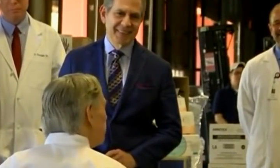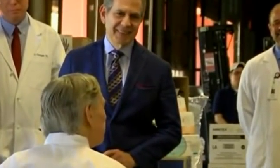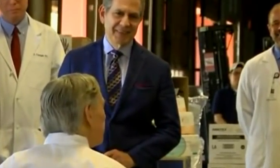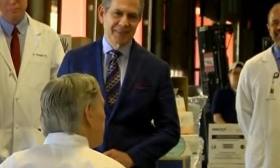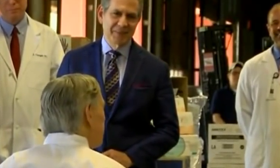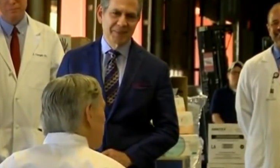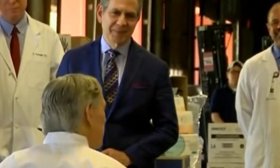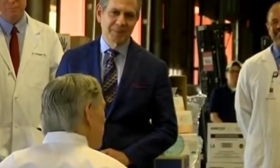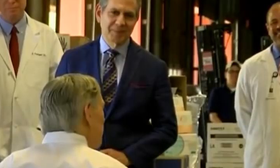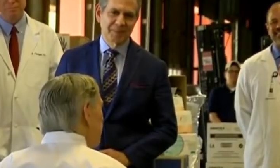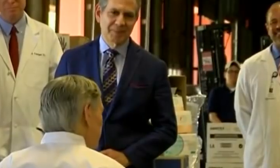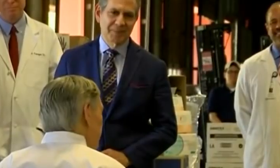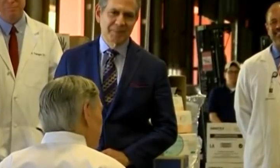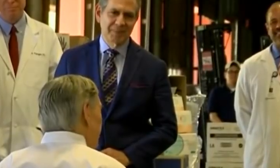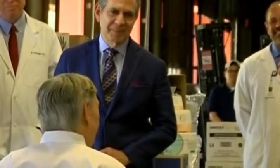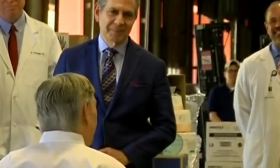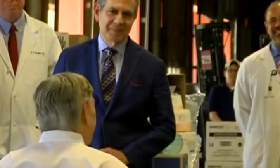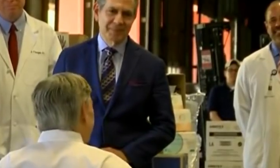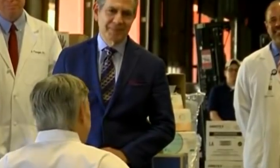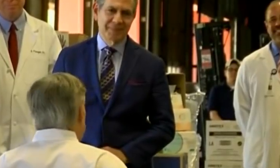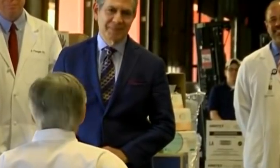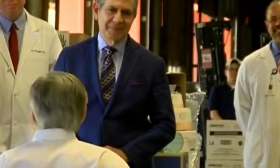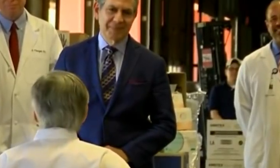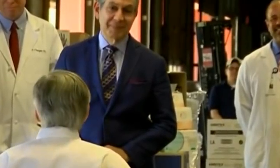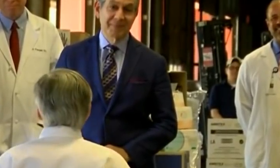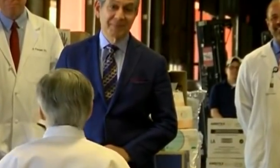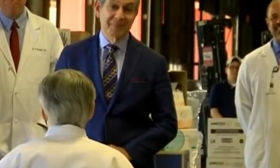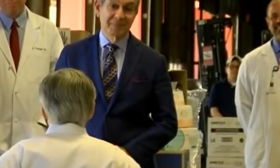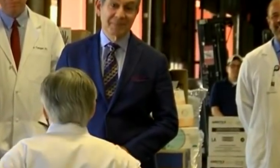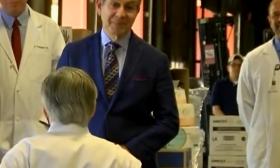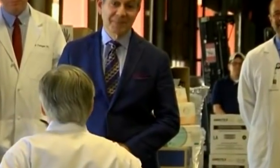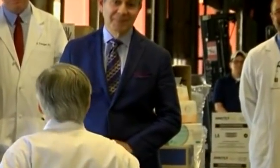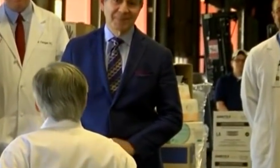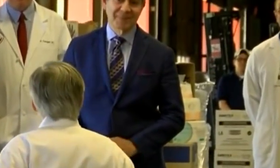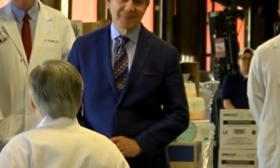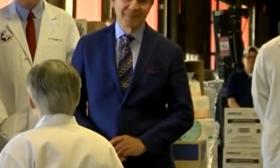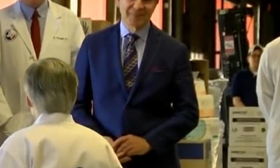this. Keep it coming. Yes. All right. Together, we'll make our way through this.